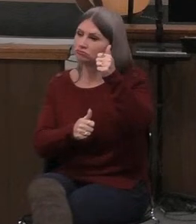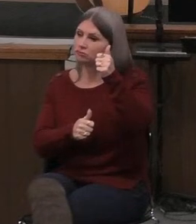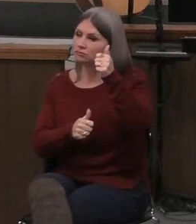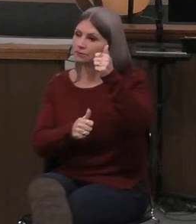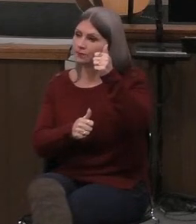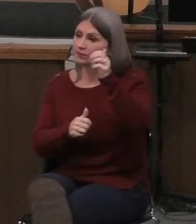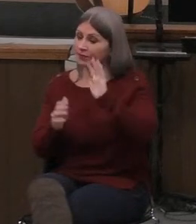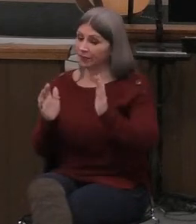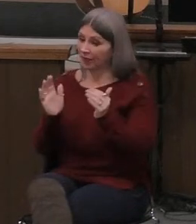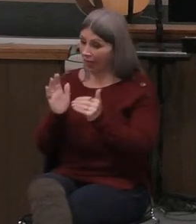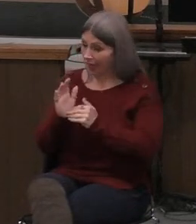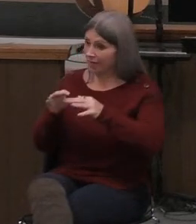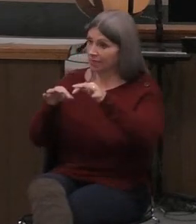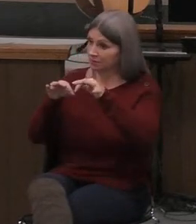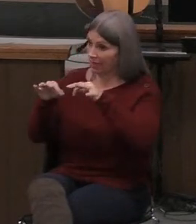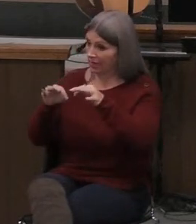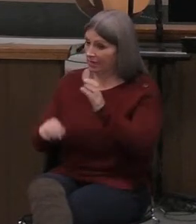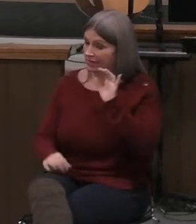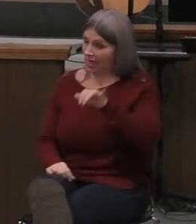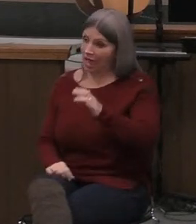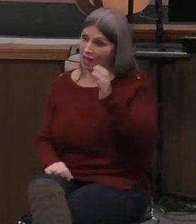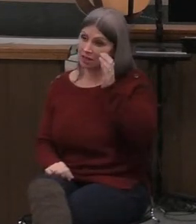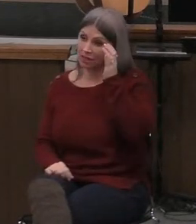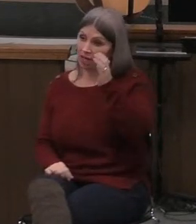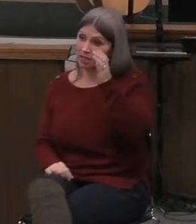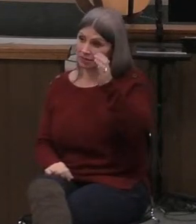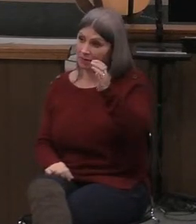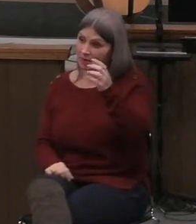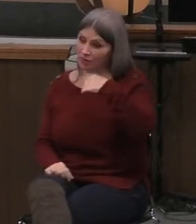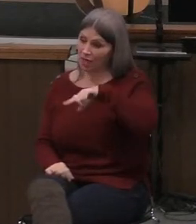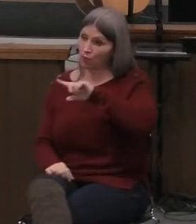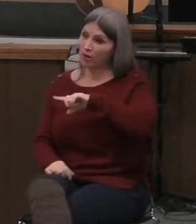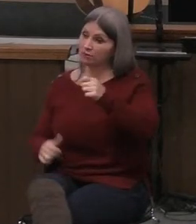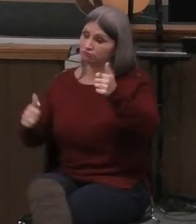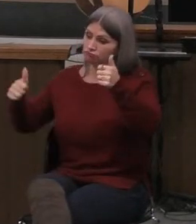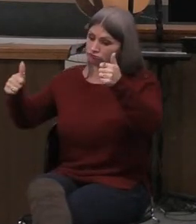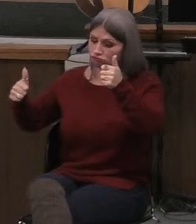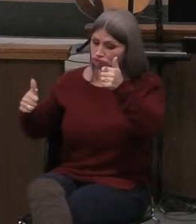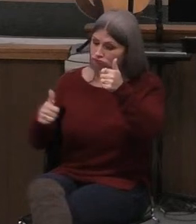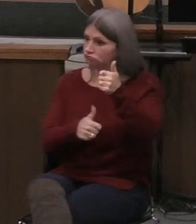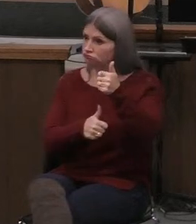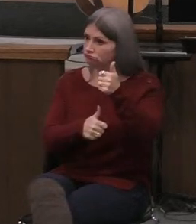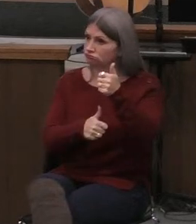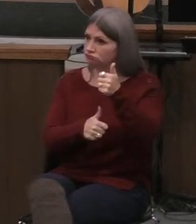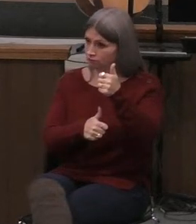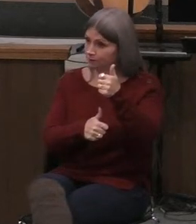Once again, he brings up the concept that we are in Christ.